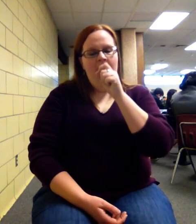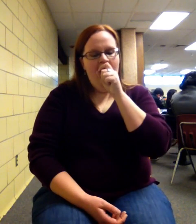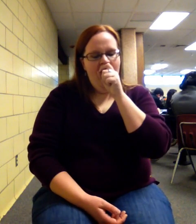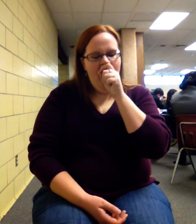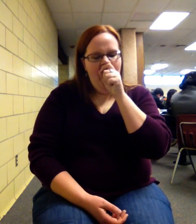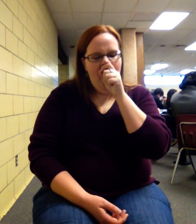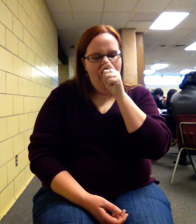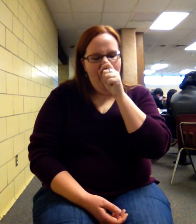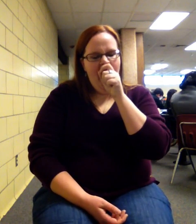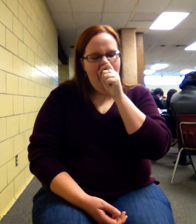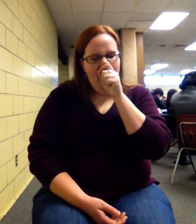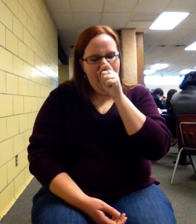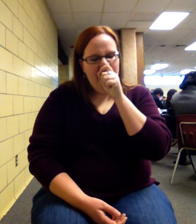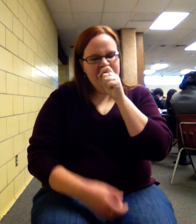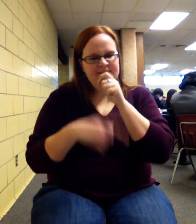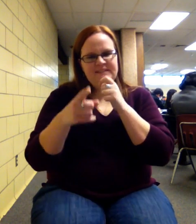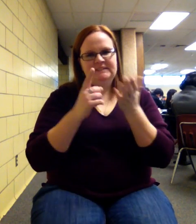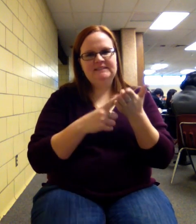he talks about the rule of 72.